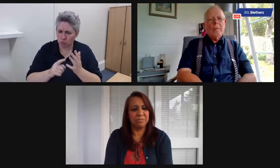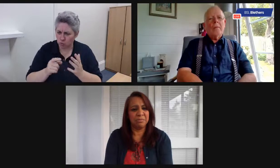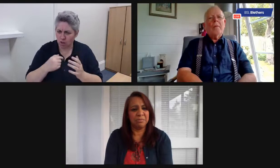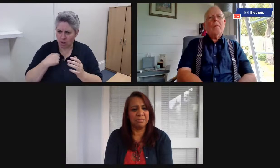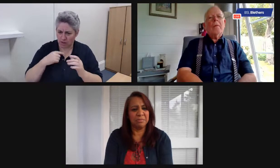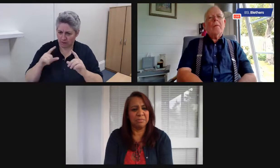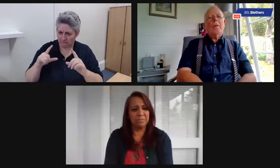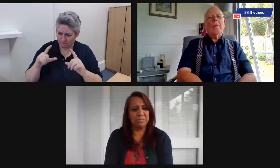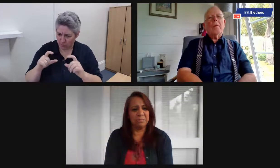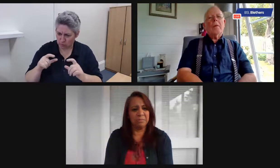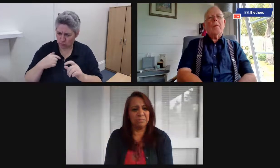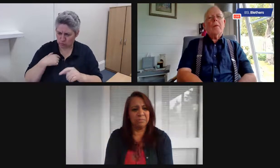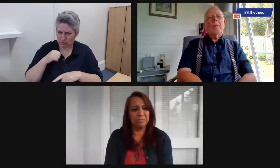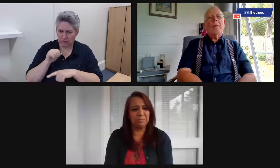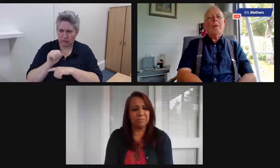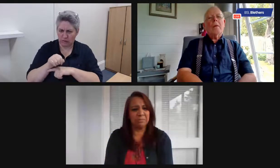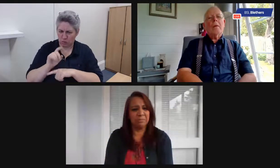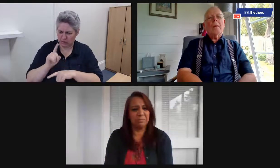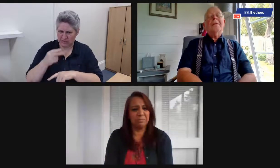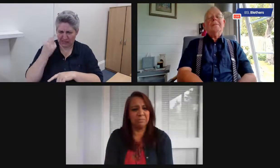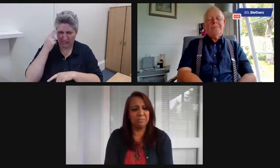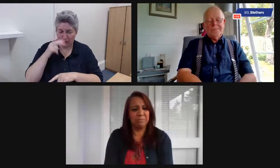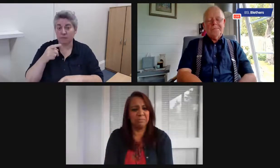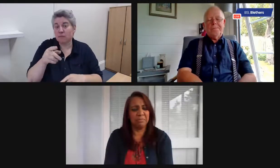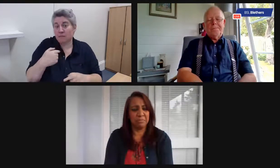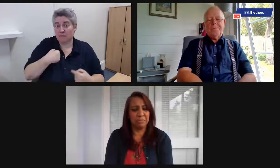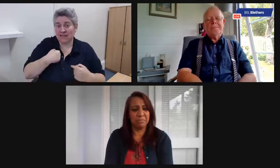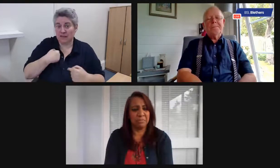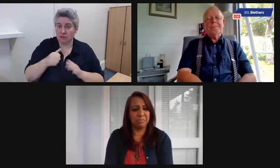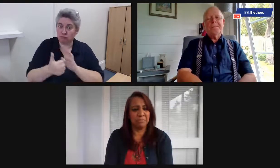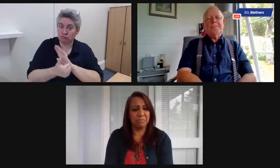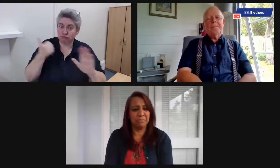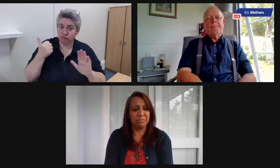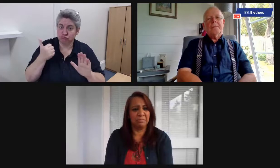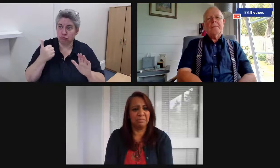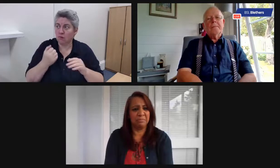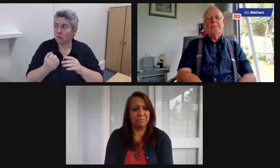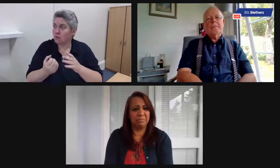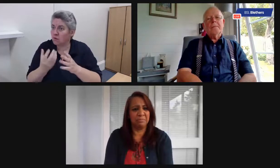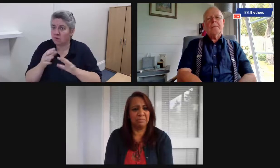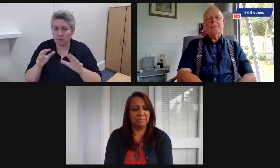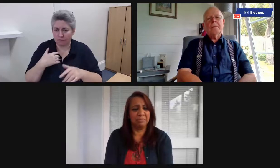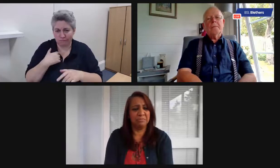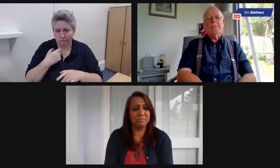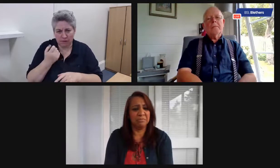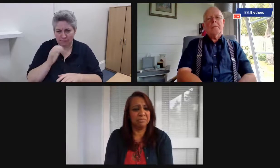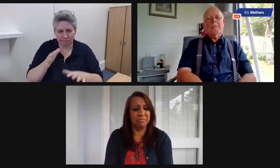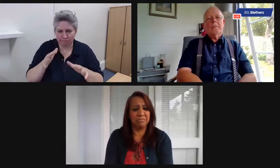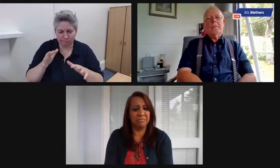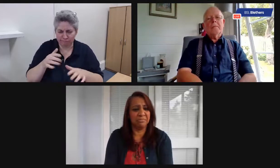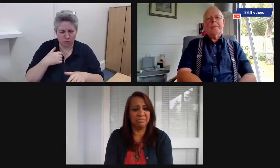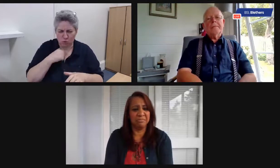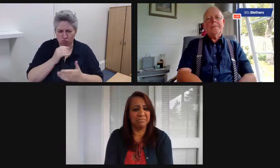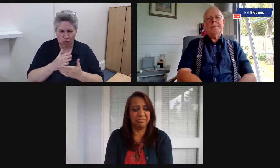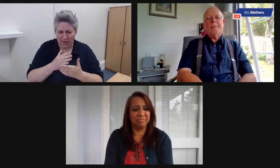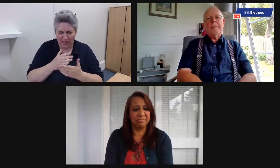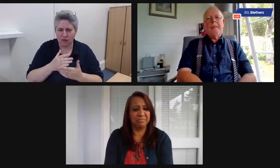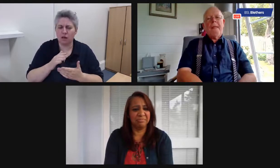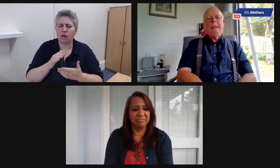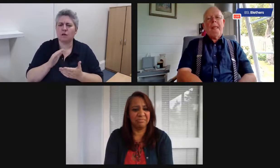your photographs, and it was so unusual to see all of that. But I mean, I'm talking about myself here, when I'm maybe going